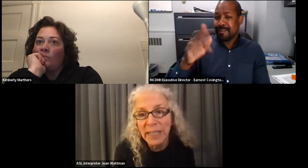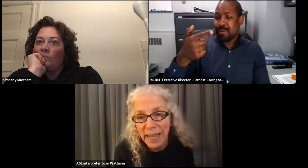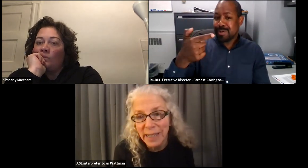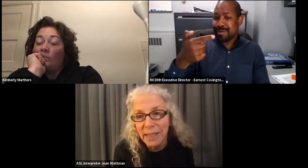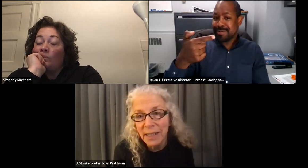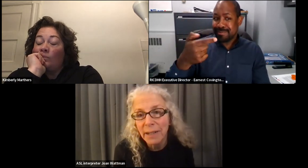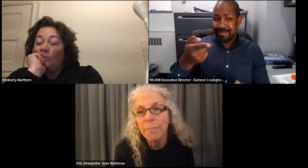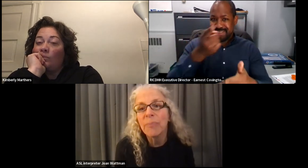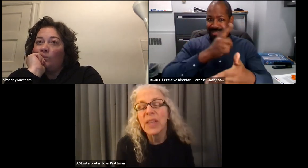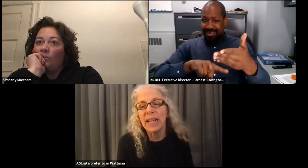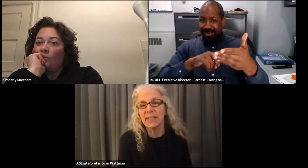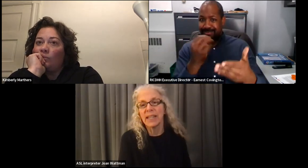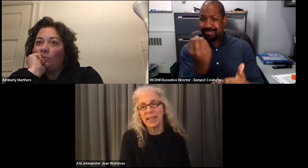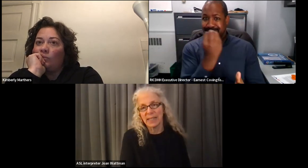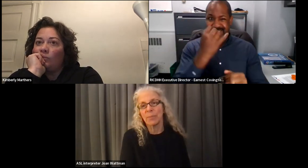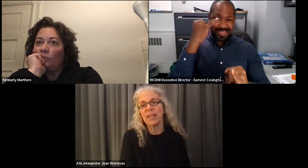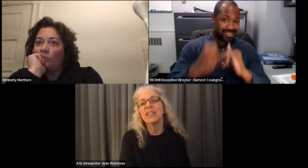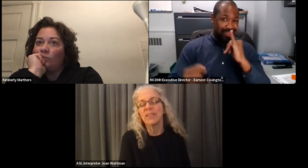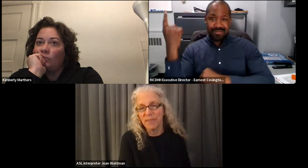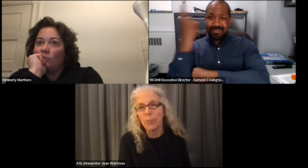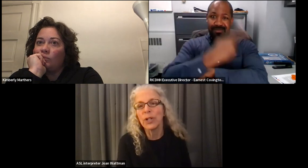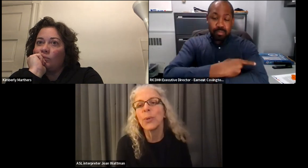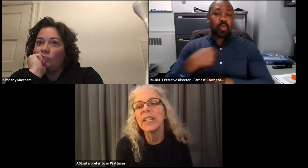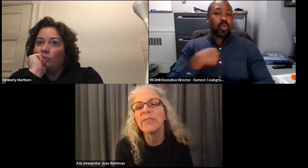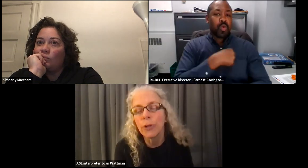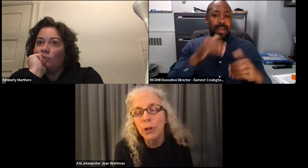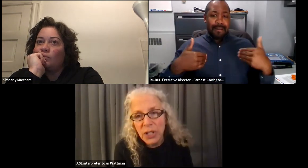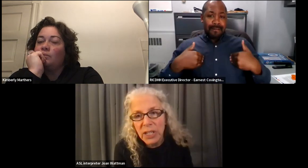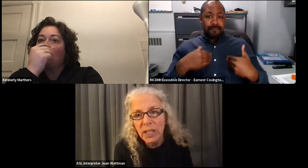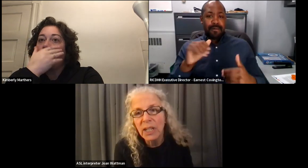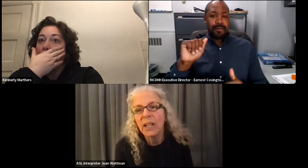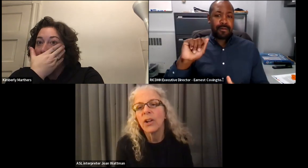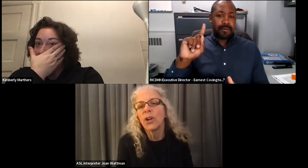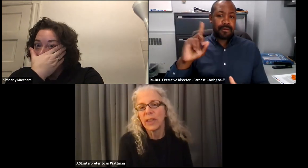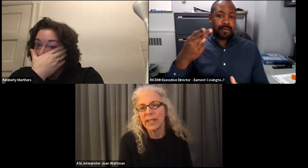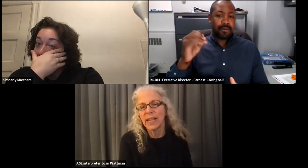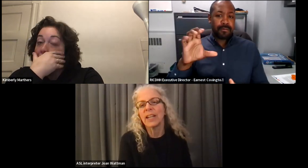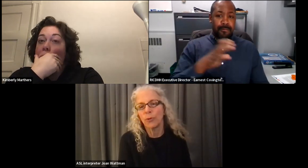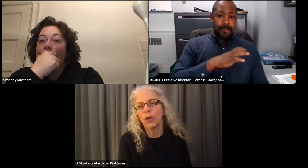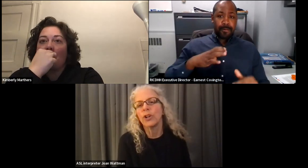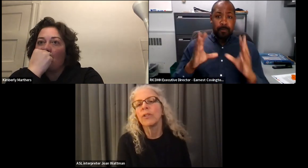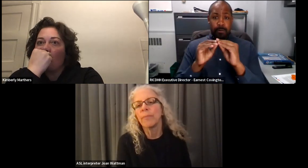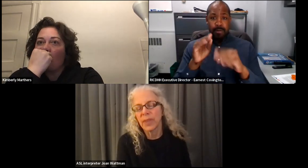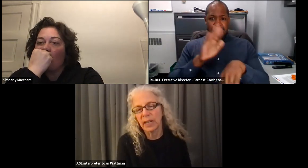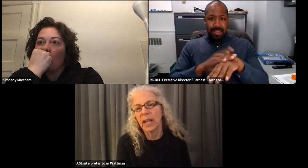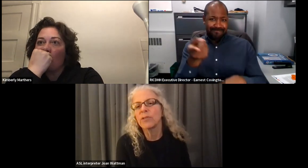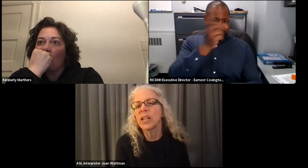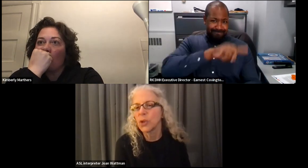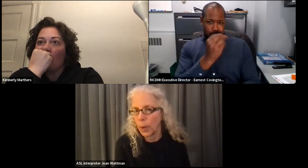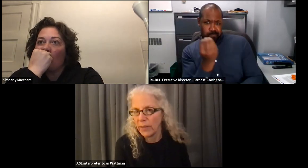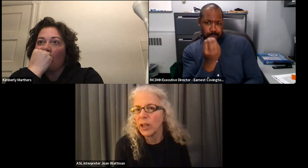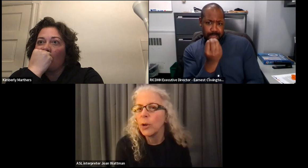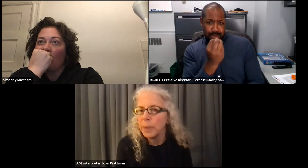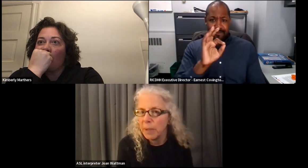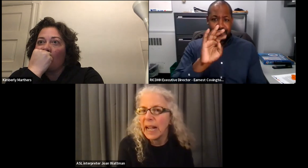can all attend. And they're saying this will be till February 21st, the executive order that allows us